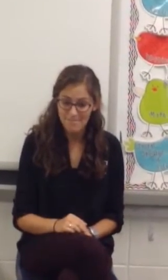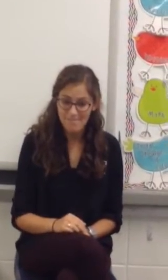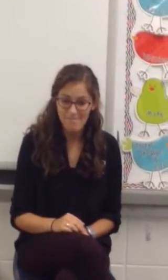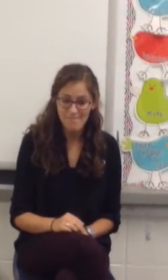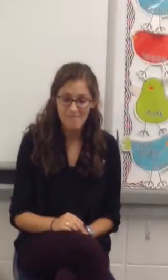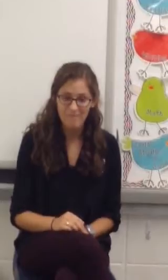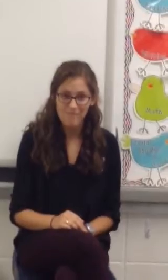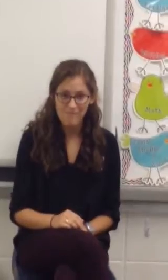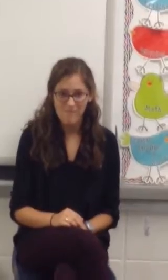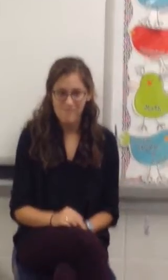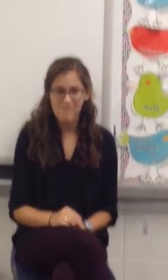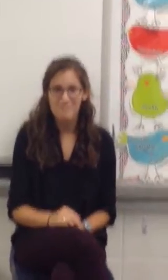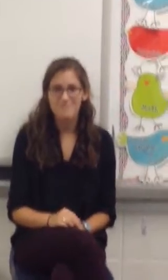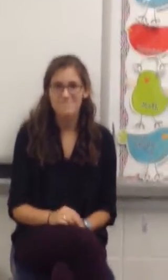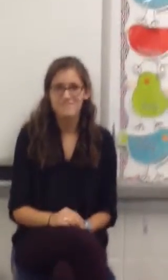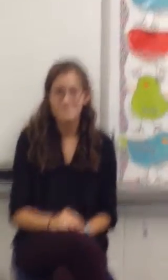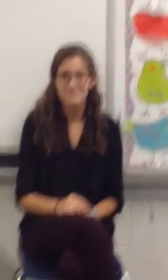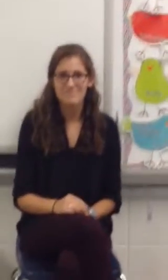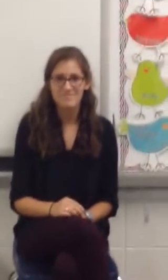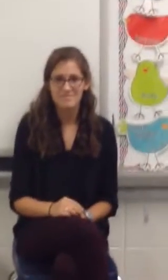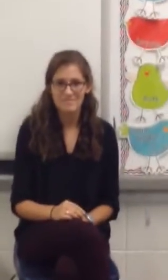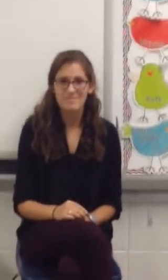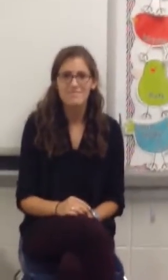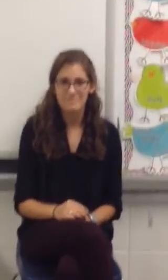Your group needs to get your building,